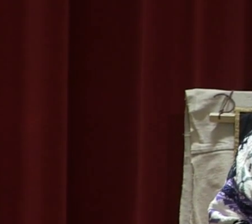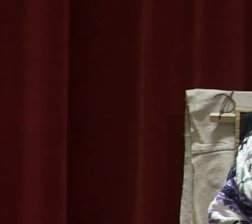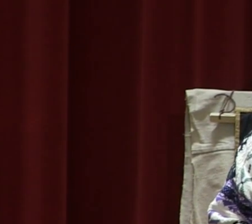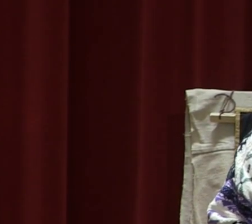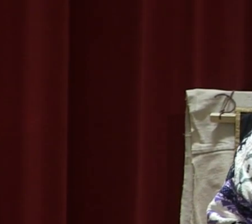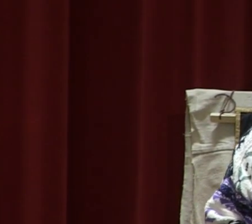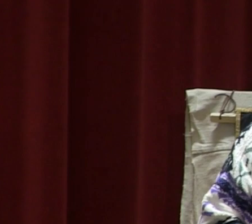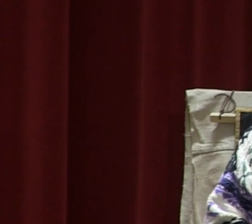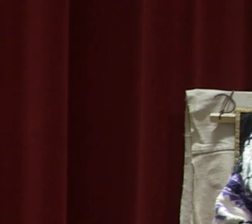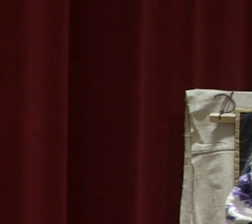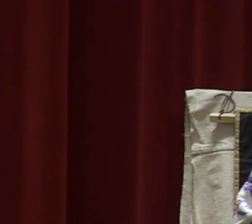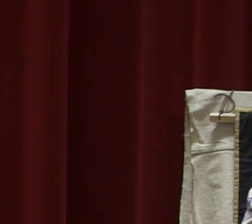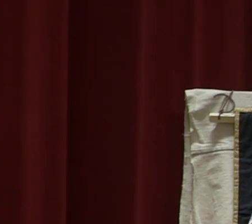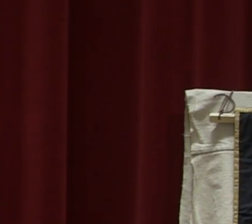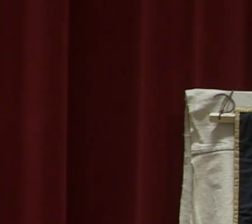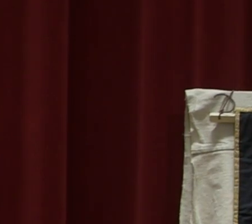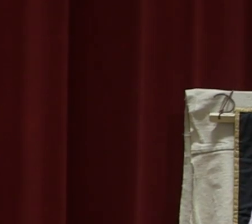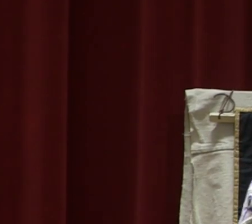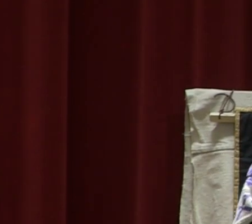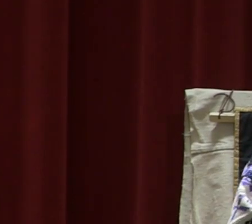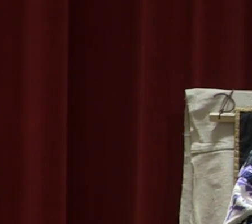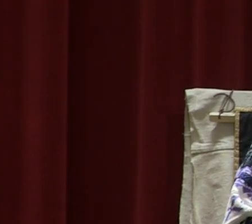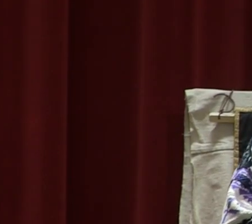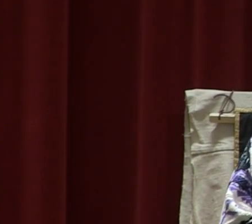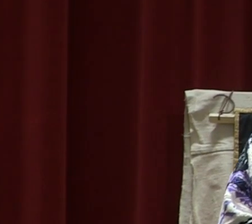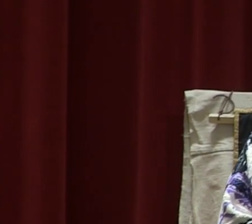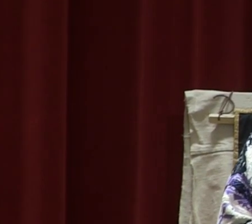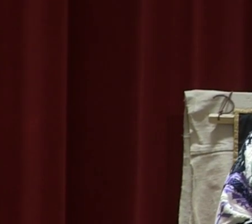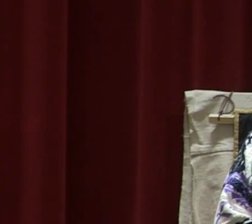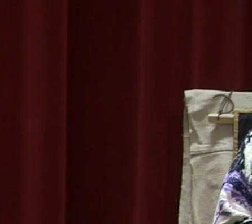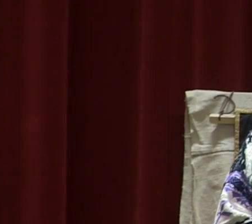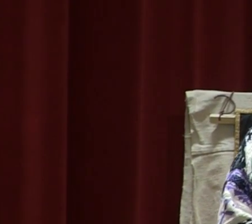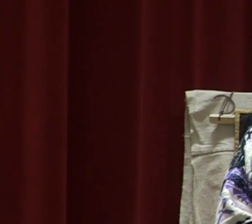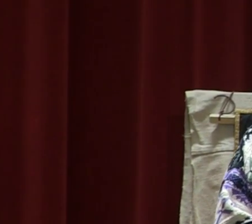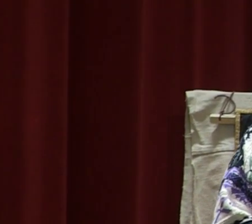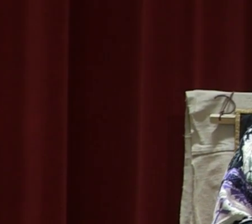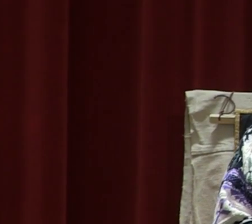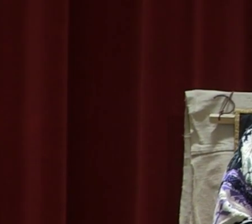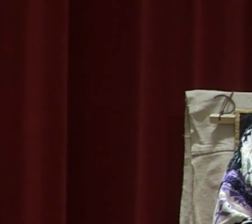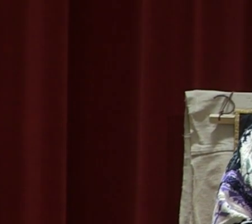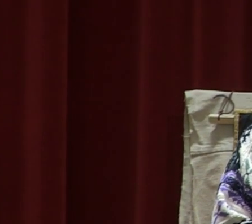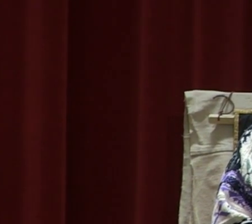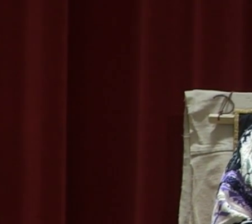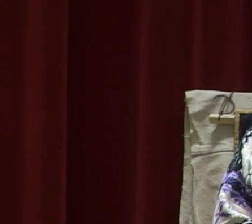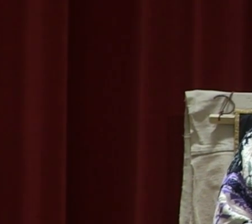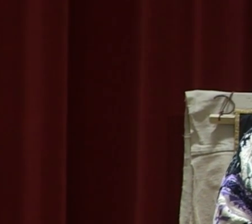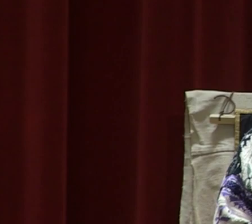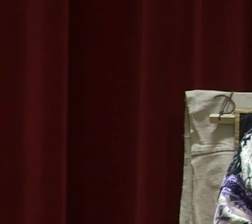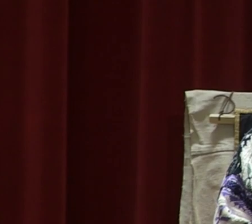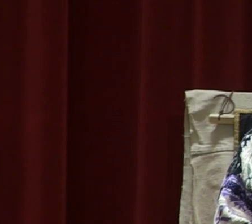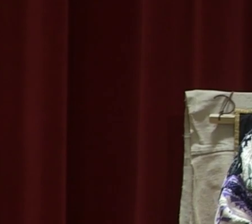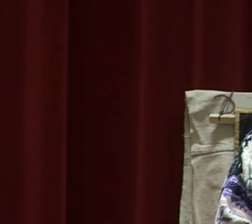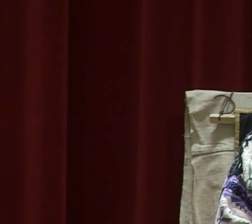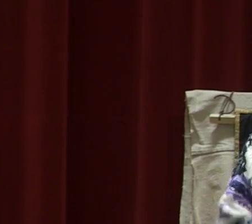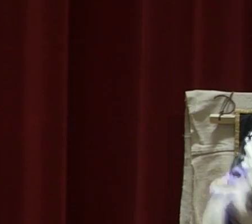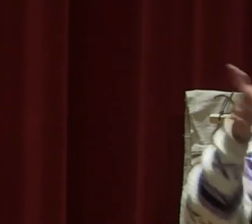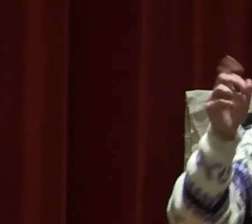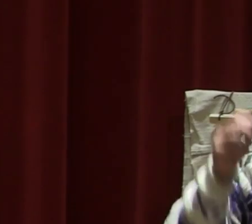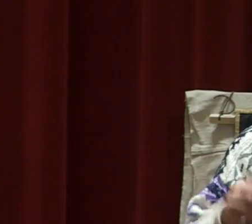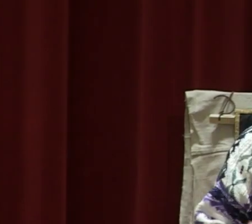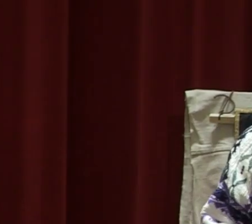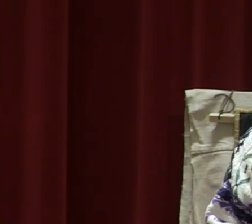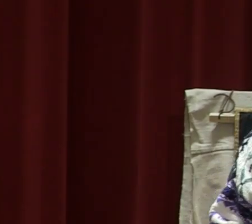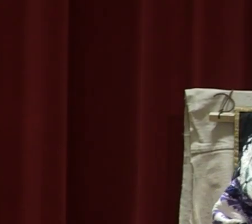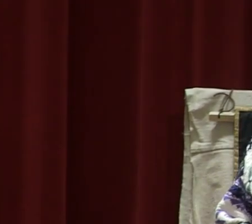voice. "That's not my voice. Asher, it must be the wind coming down the chimney," and